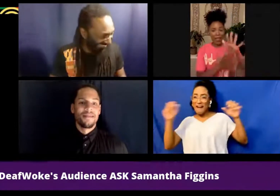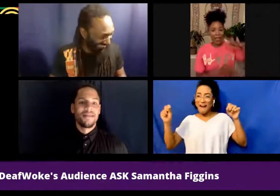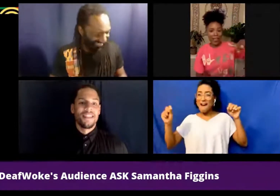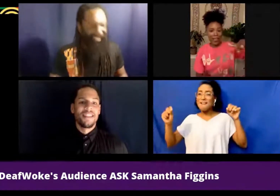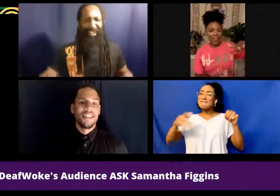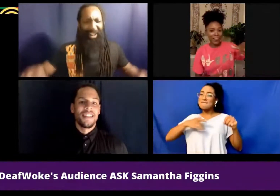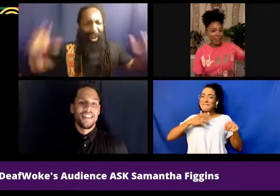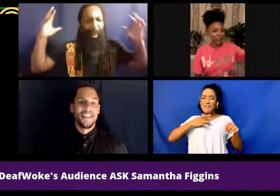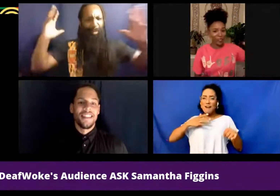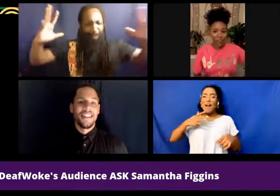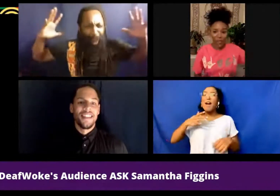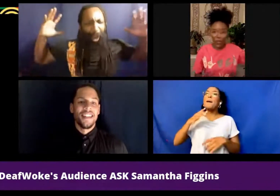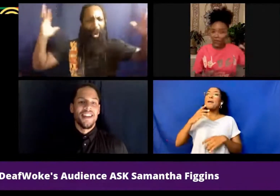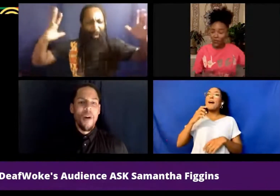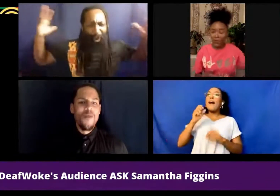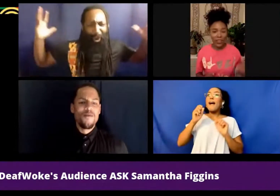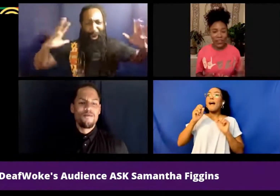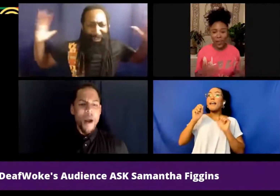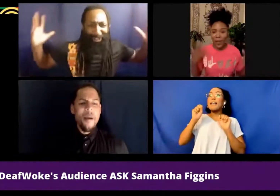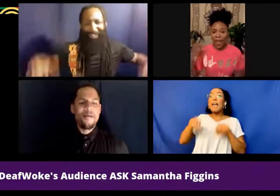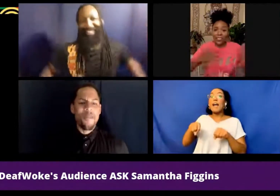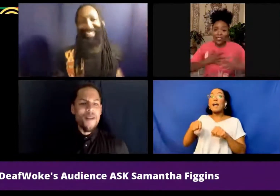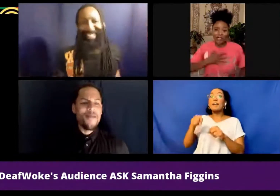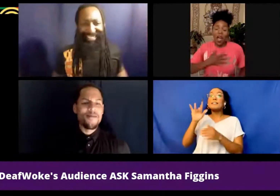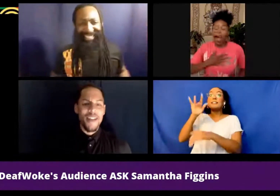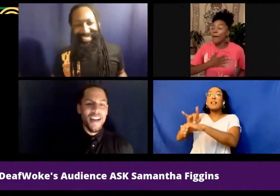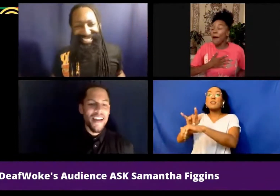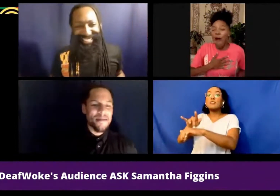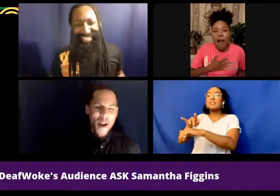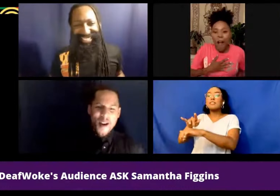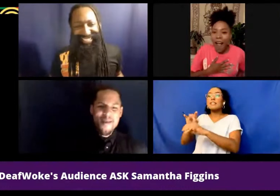I can put my hand on the speaker.